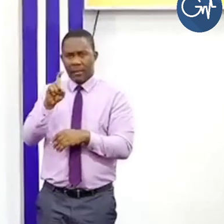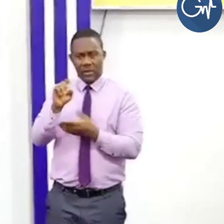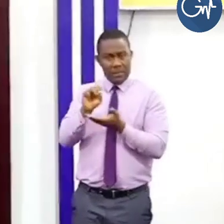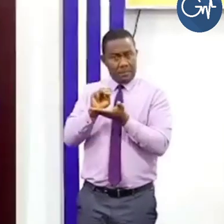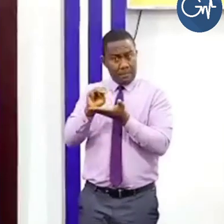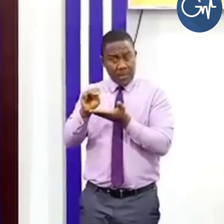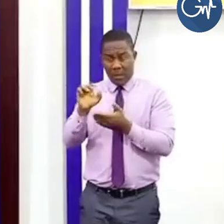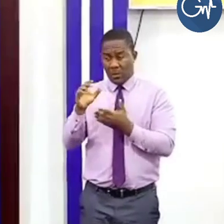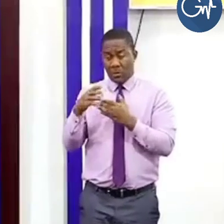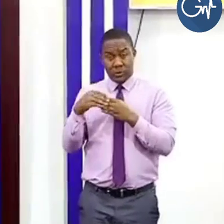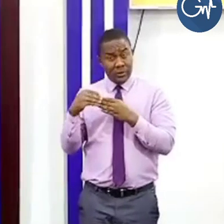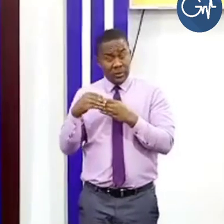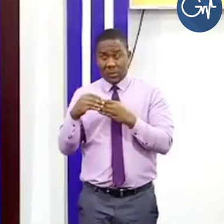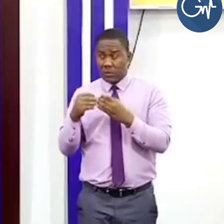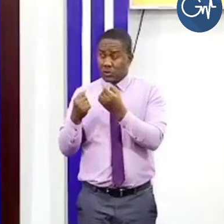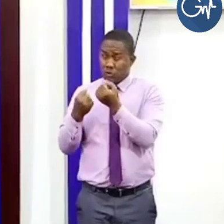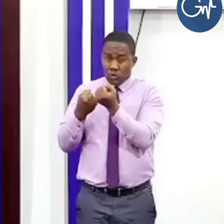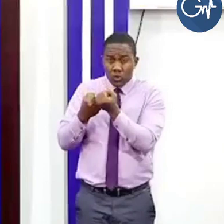mop up excess